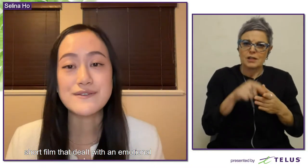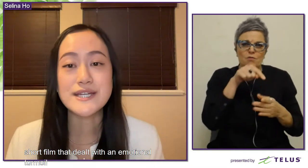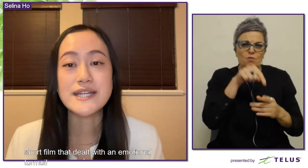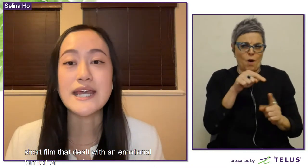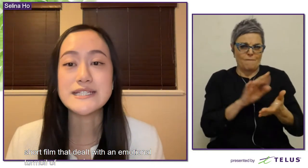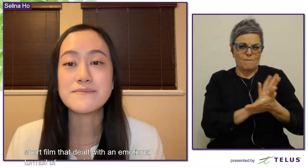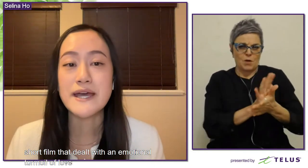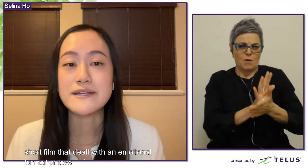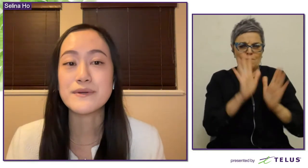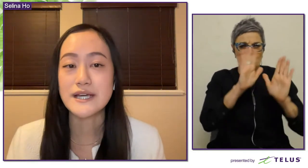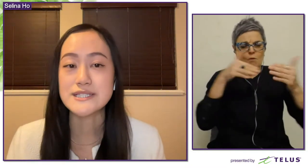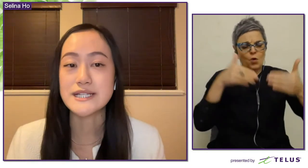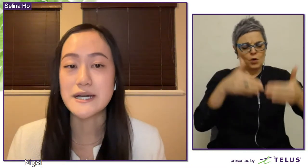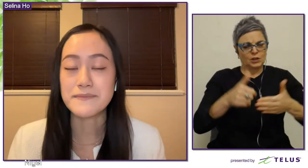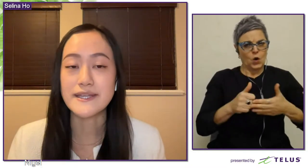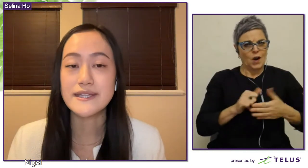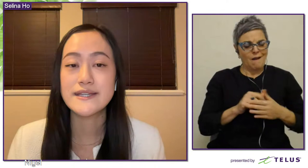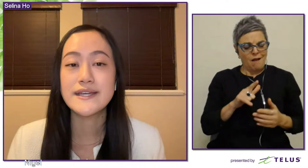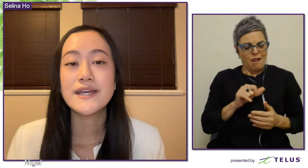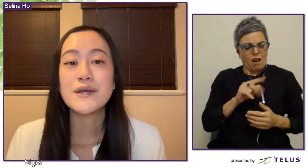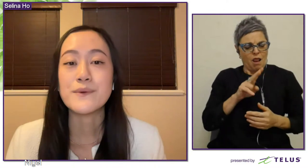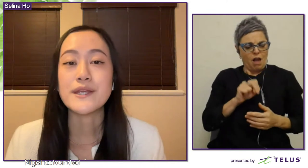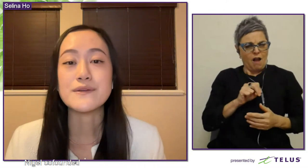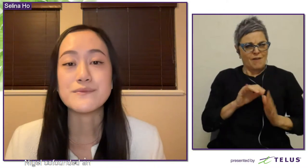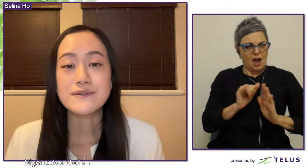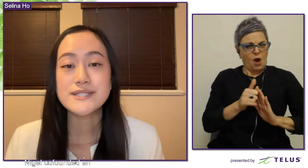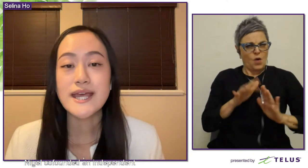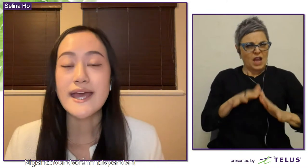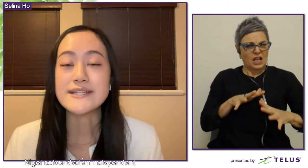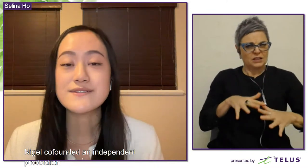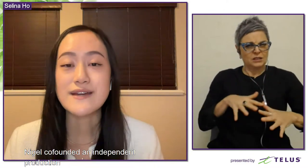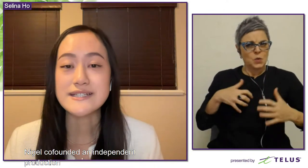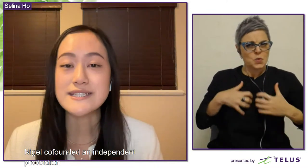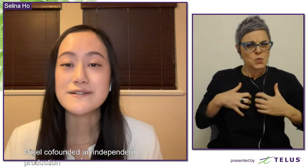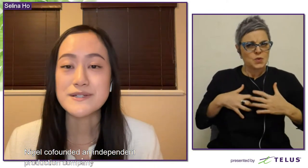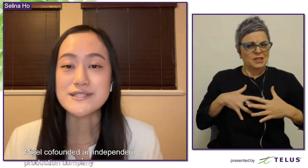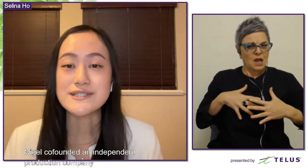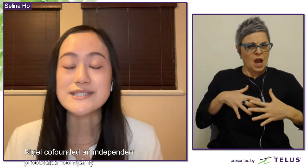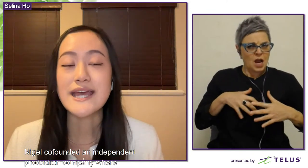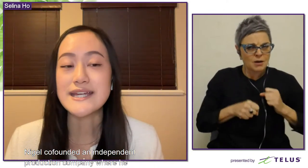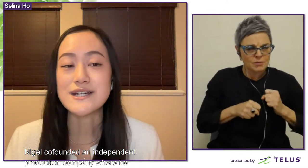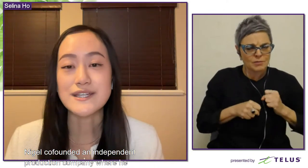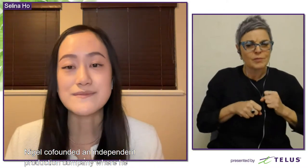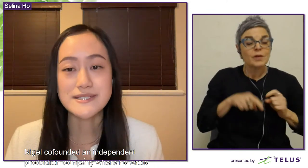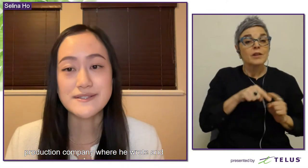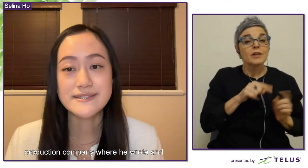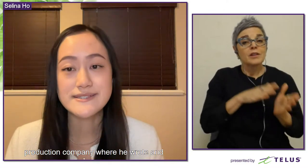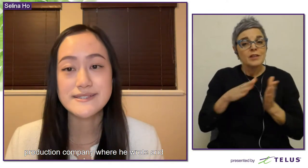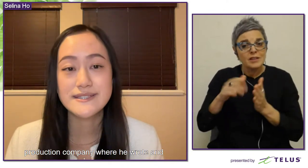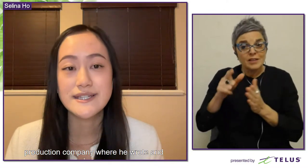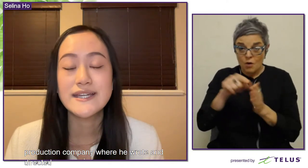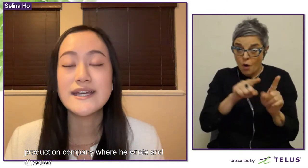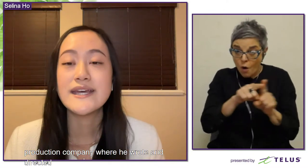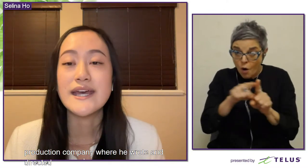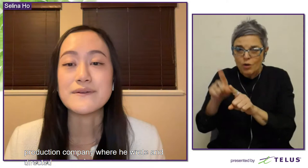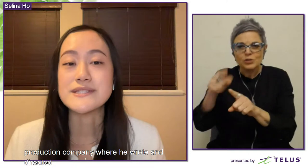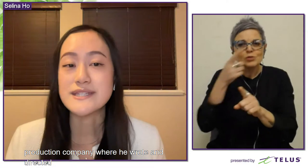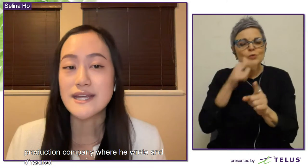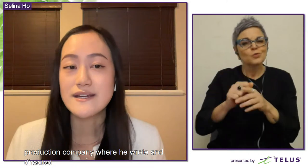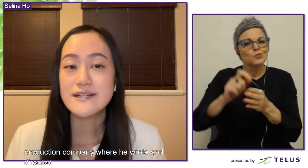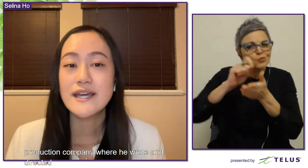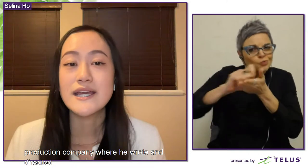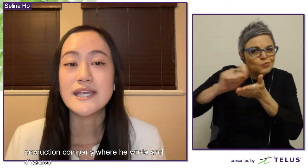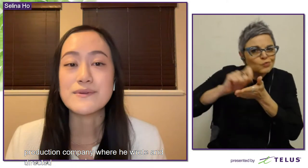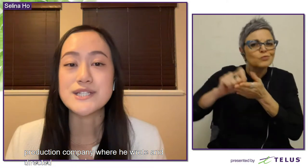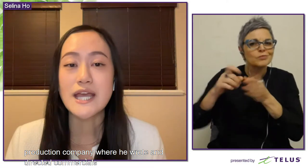Nigel co-founded an independent production company where he wrote and directed commercials and documentaries. It